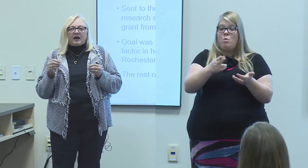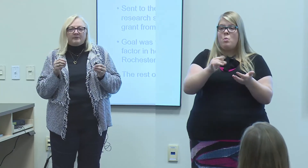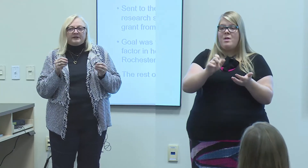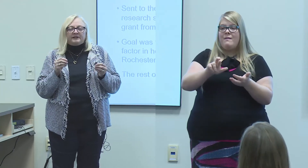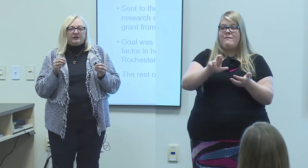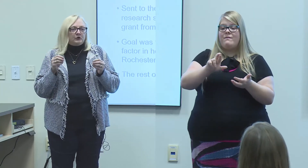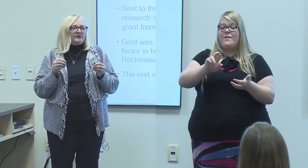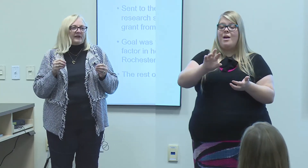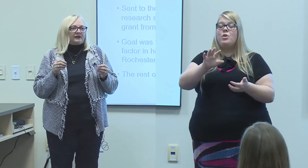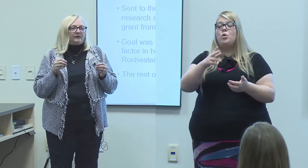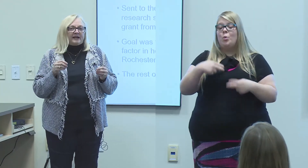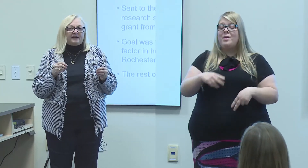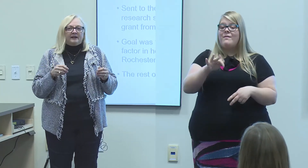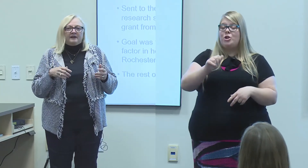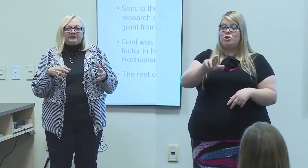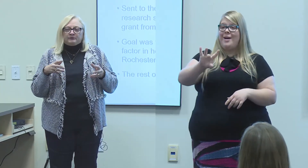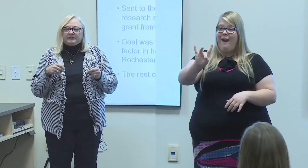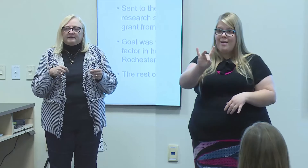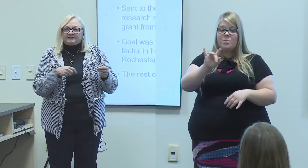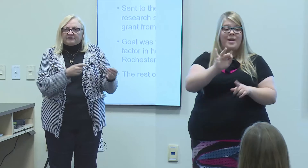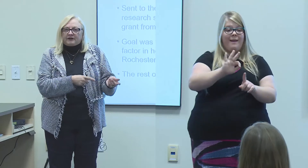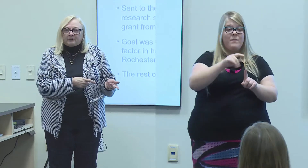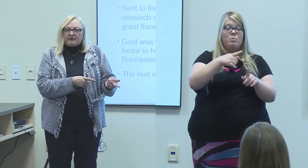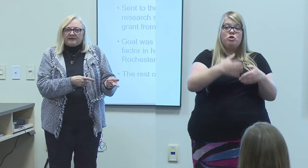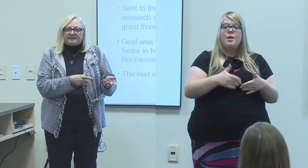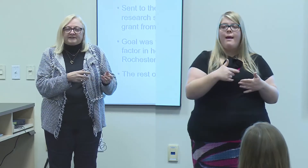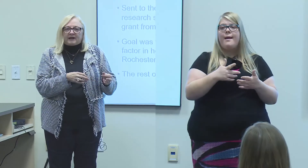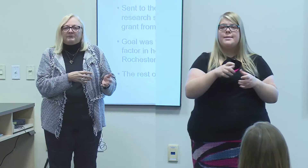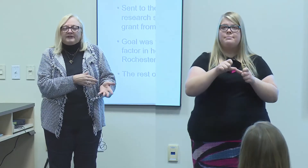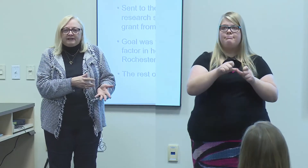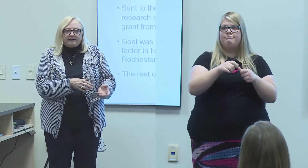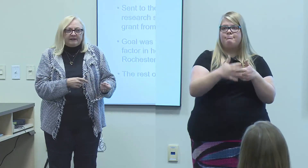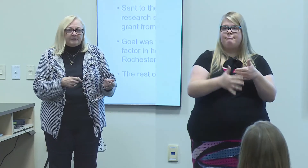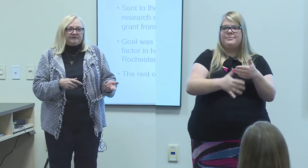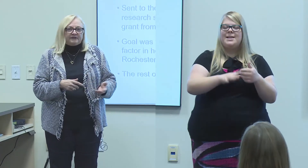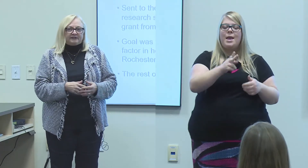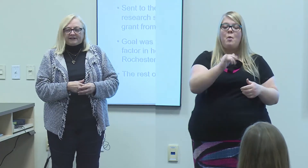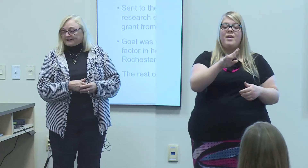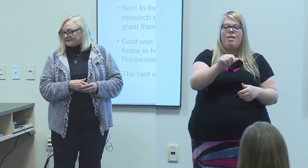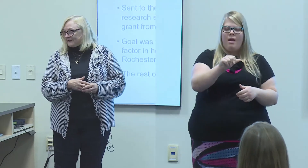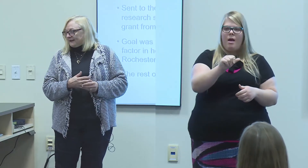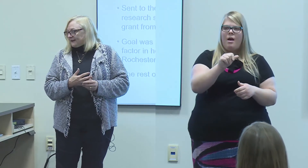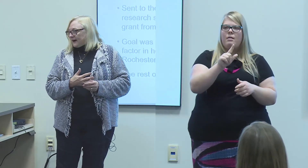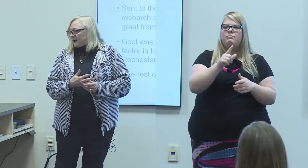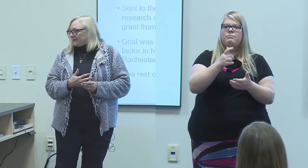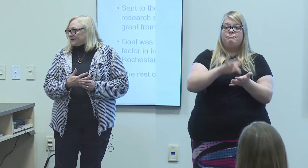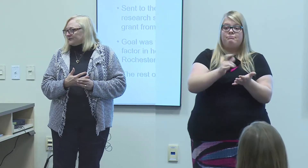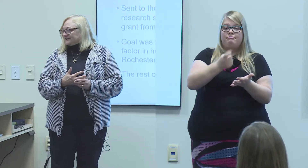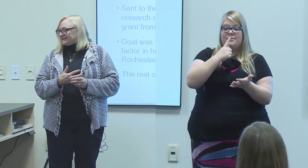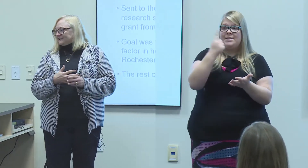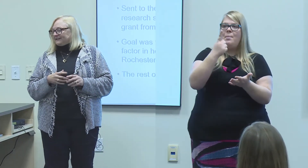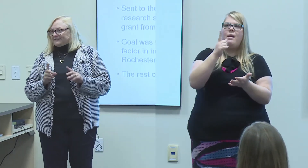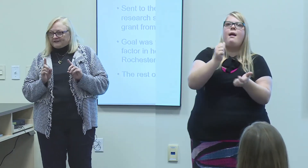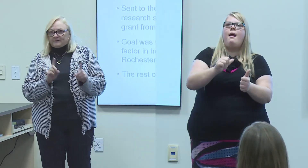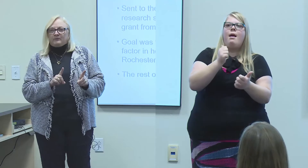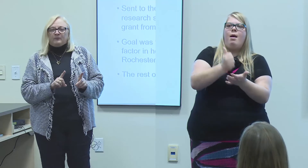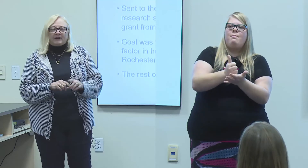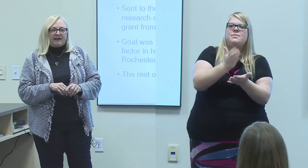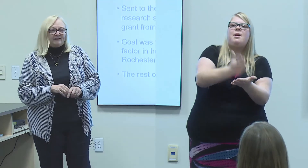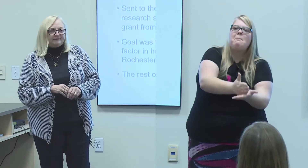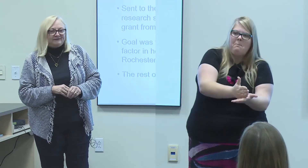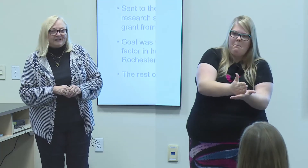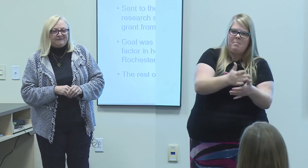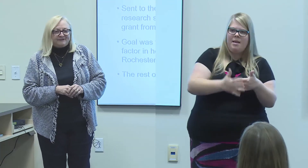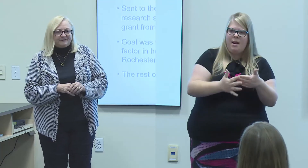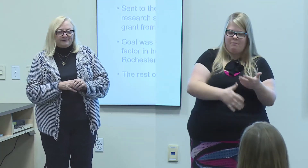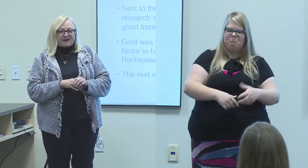make recombinant human factor VIII to give as a therapy to stop bleeding in hemophiliacs. Interestingly, when